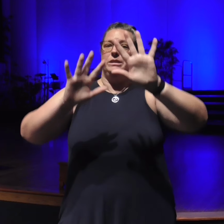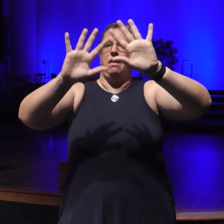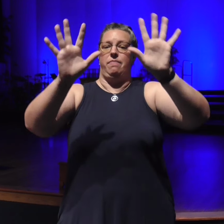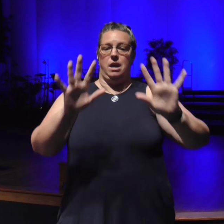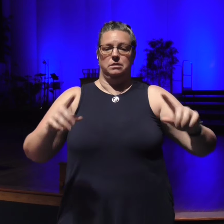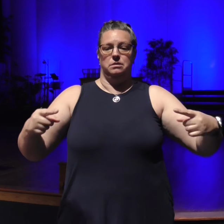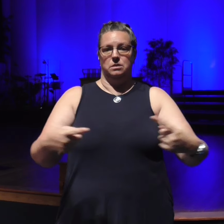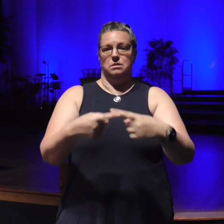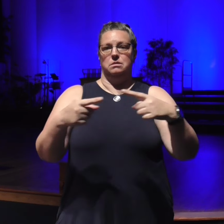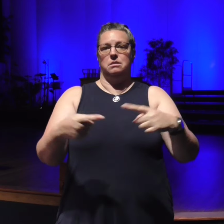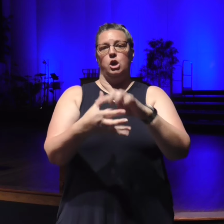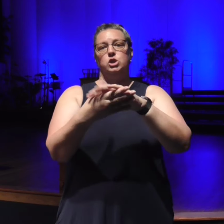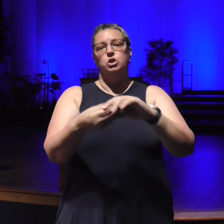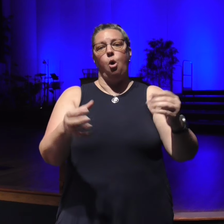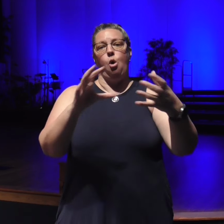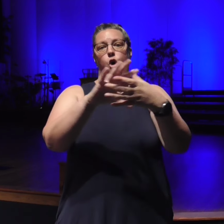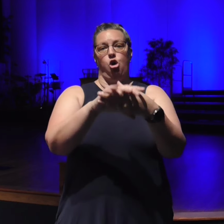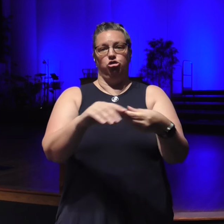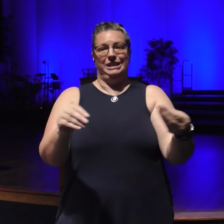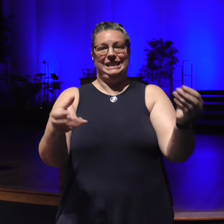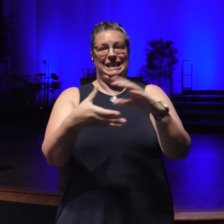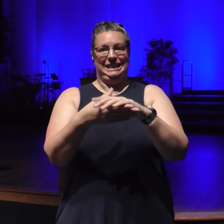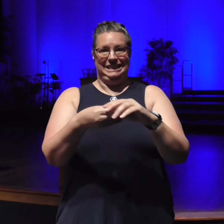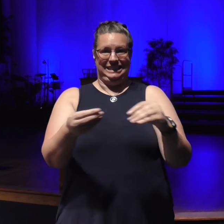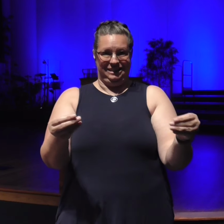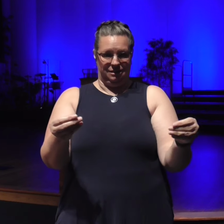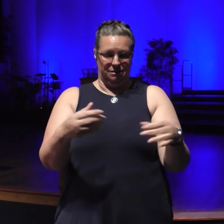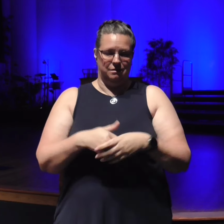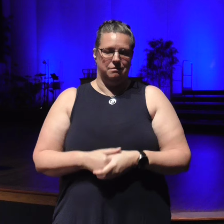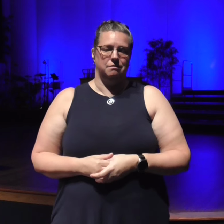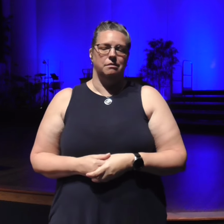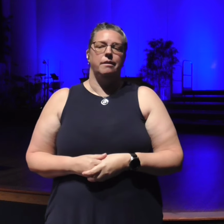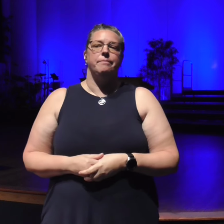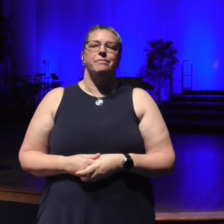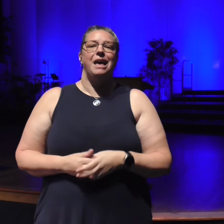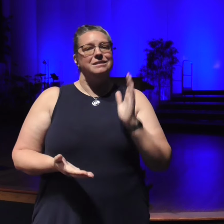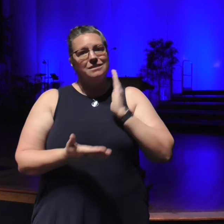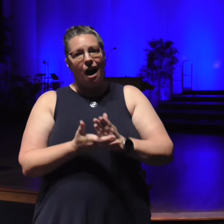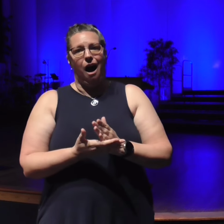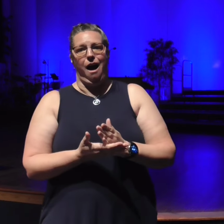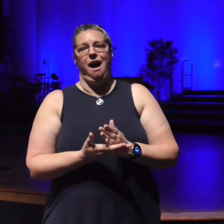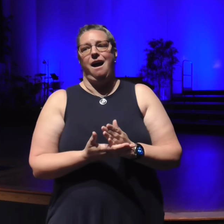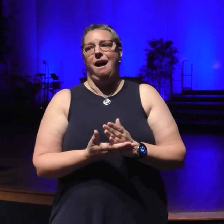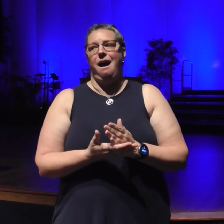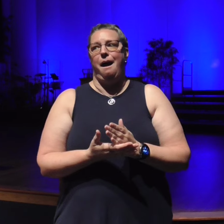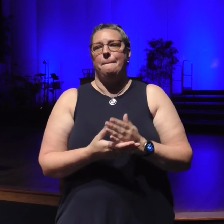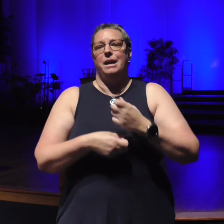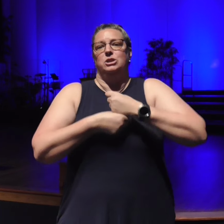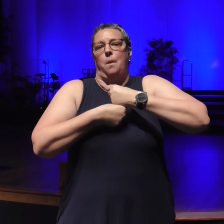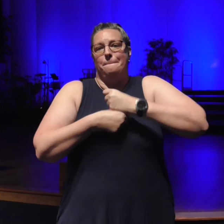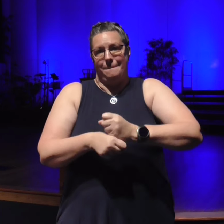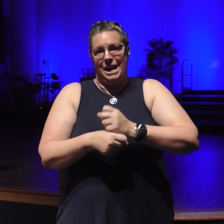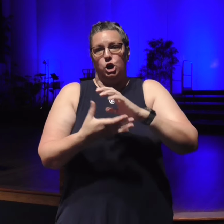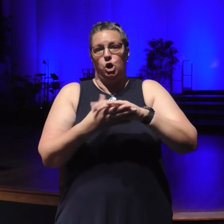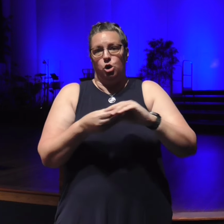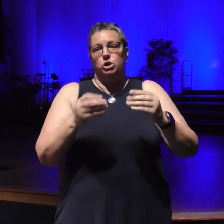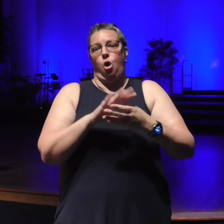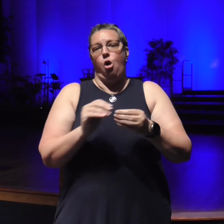the stories? These are stories we're talking about. Stop trying to make your